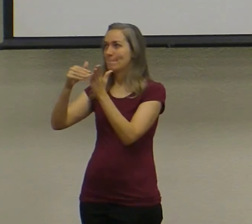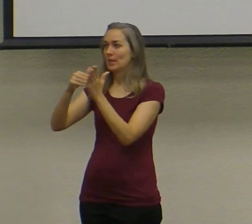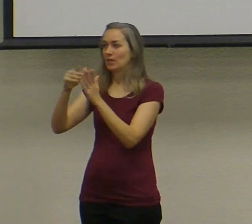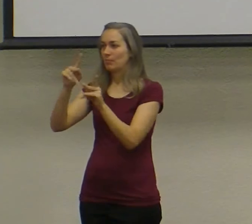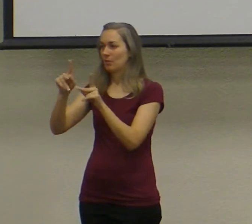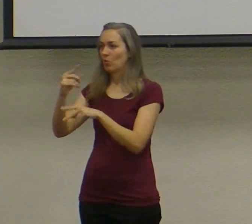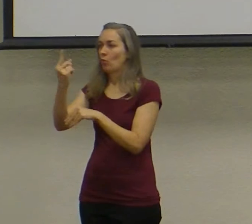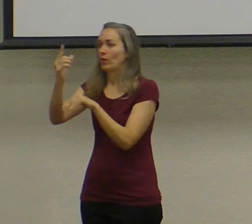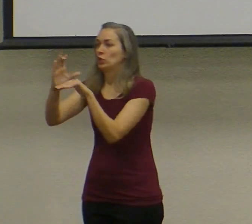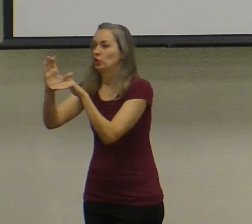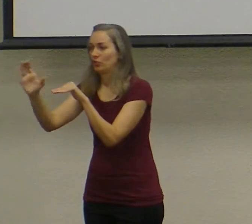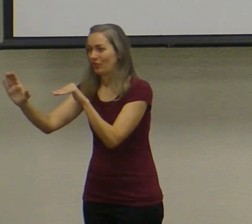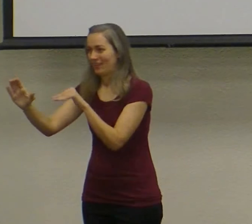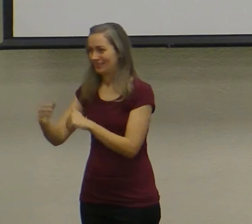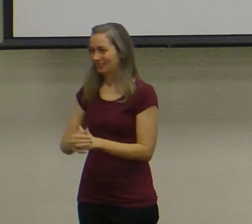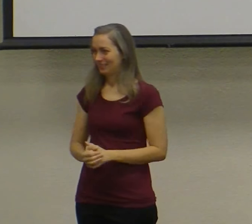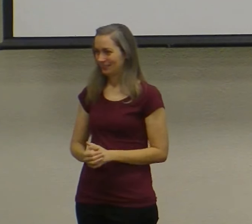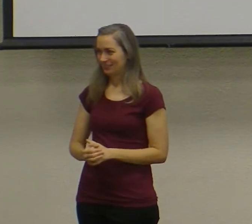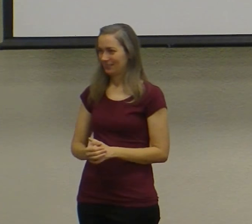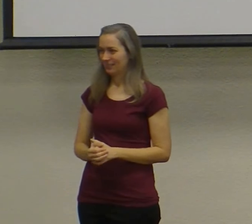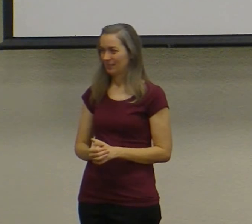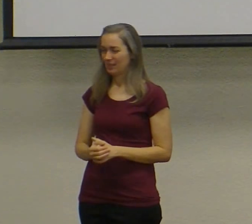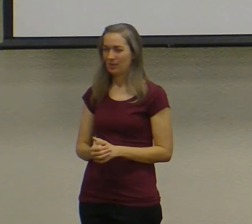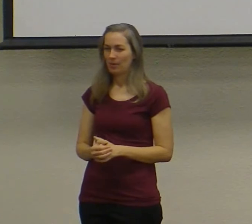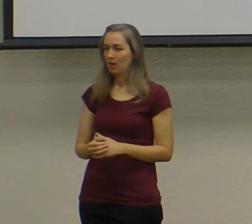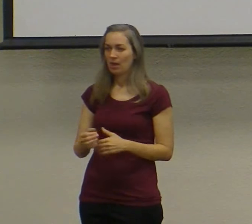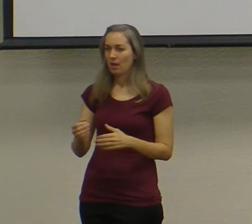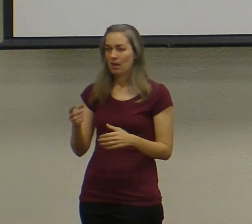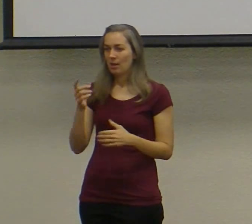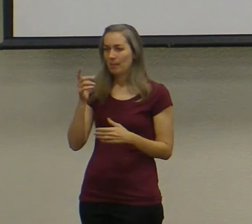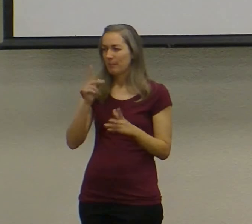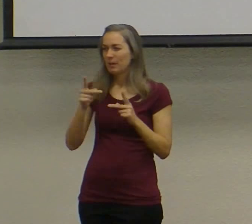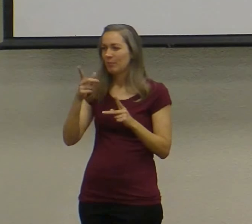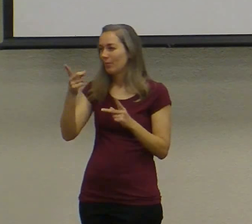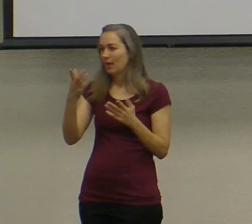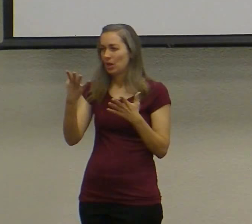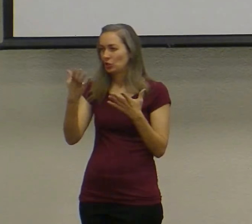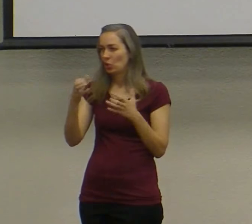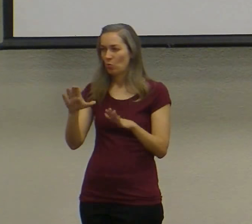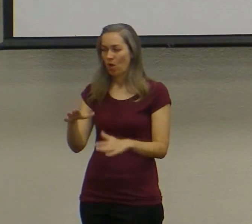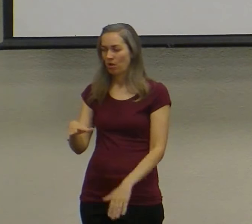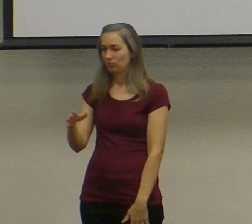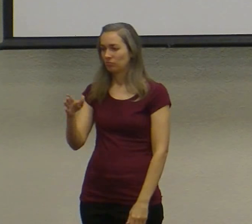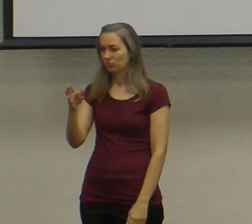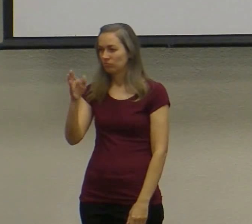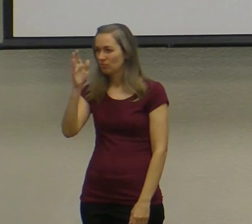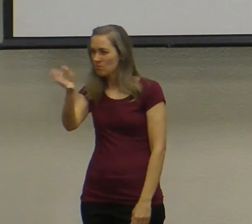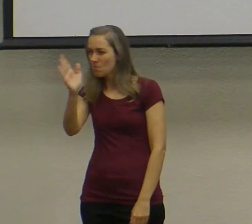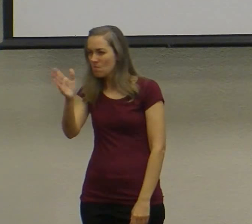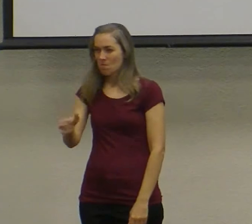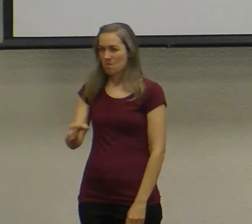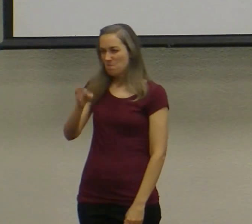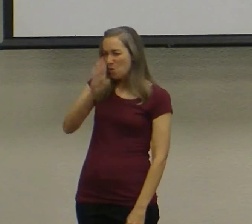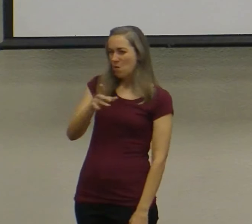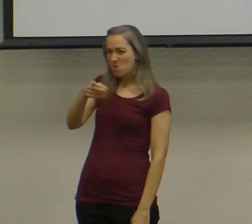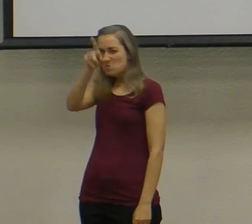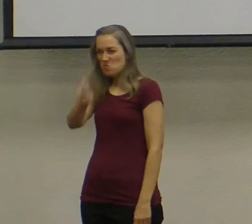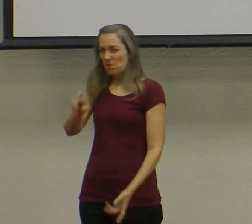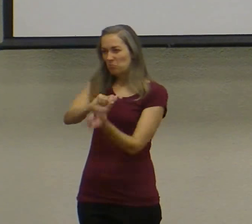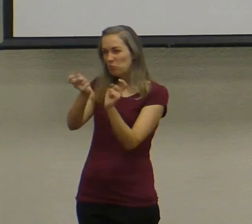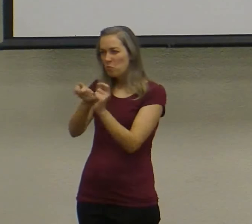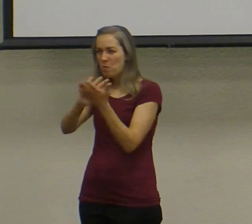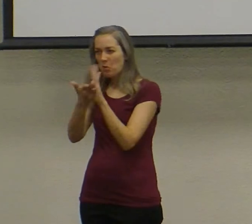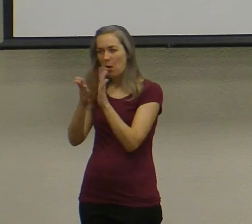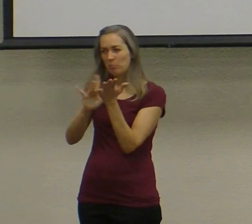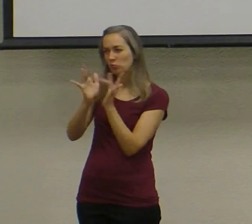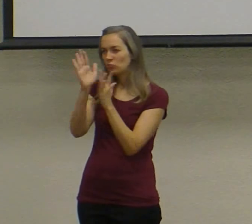looking for you to be yelling in their face, to be saying, turn to Jesus. They're looking for love. And when they see that, they see the truth. And